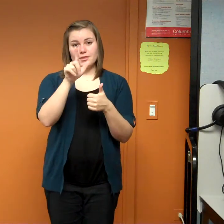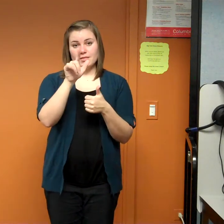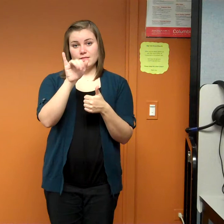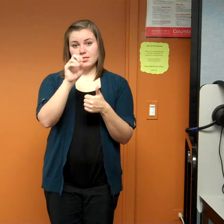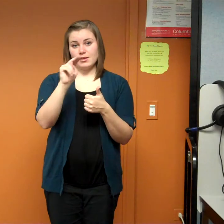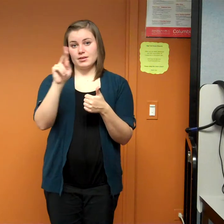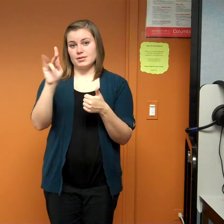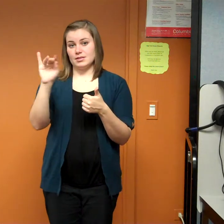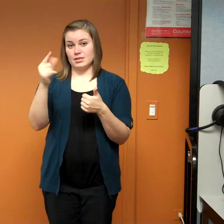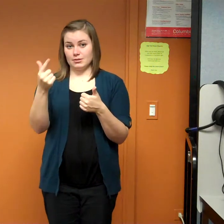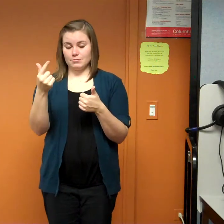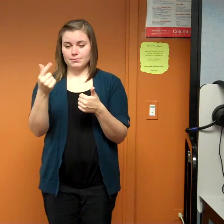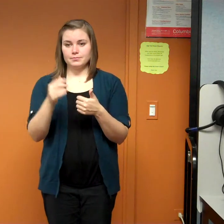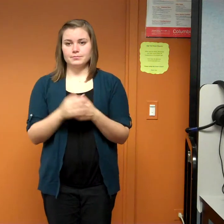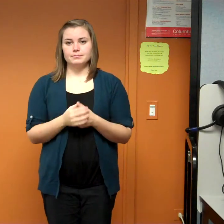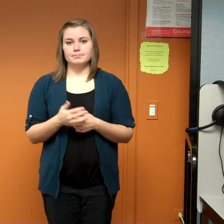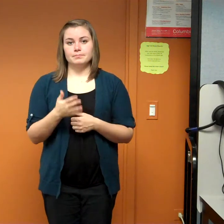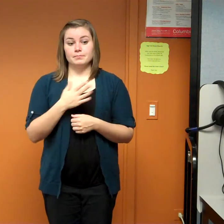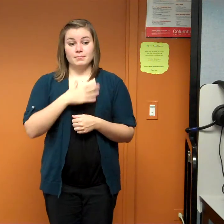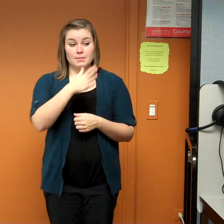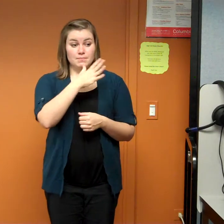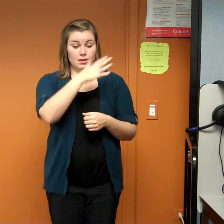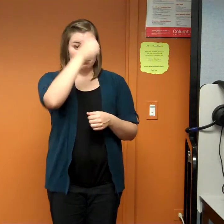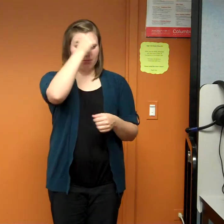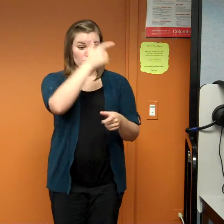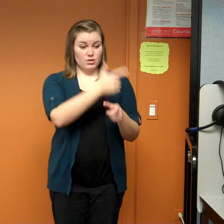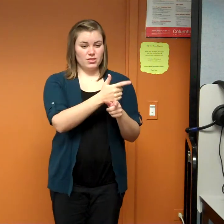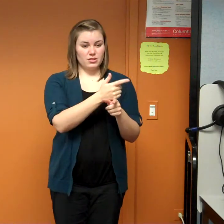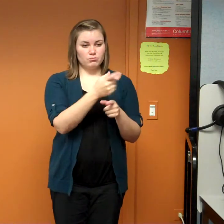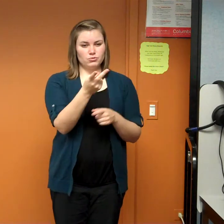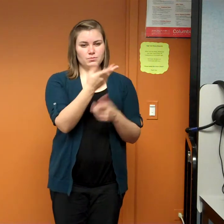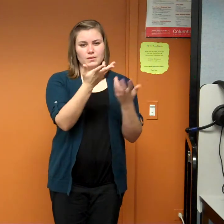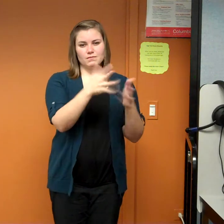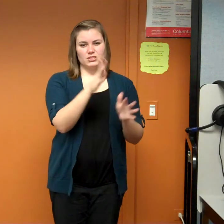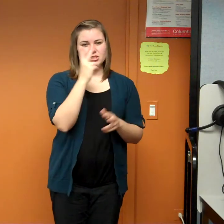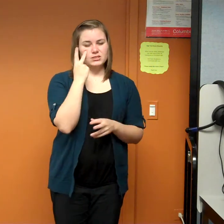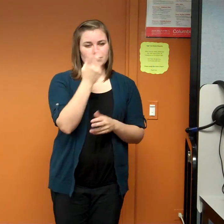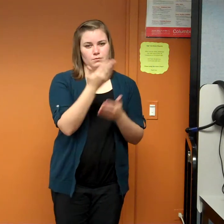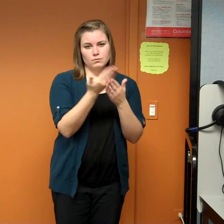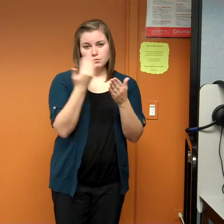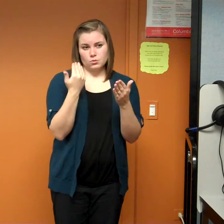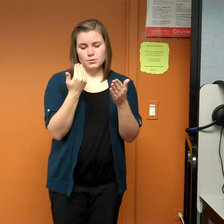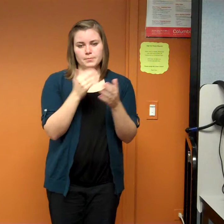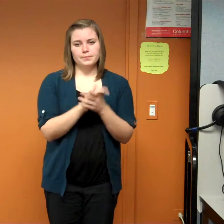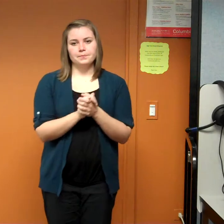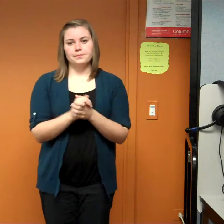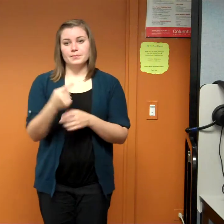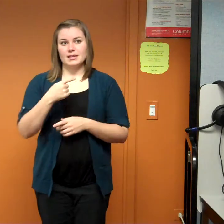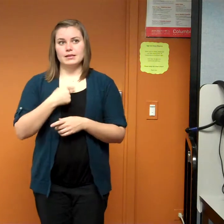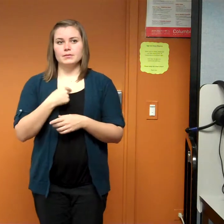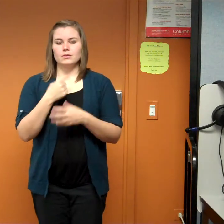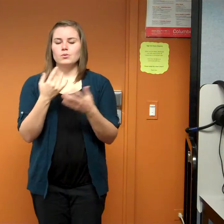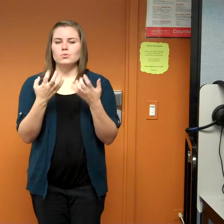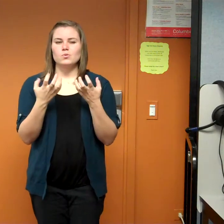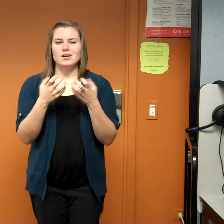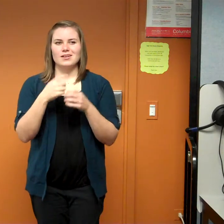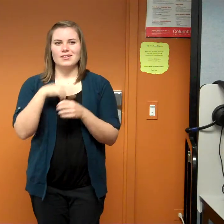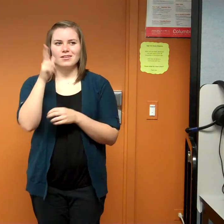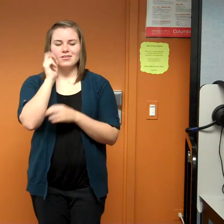and my mom and my brother had both seen it in Broadway before, so I was dying to go because I've heard a lot about it, and we